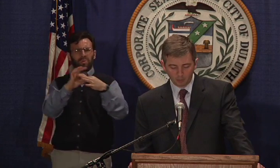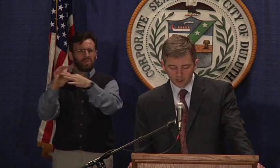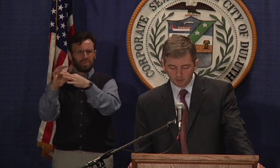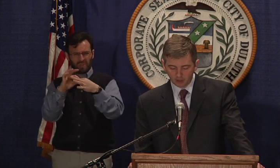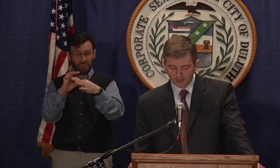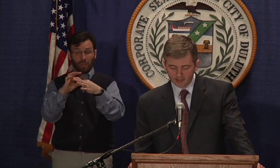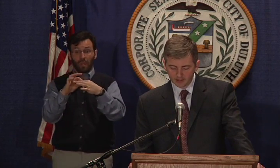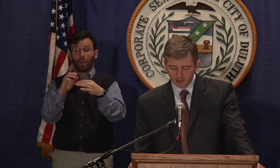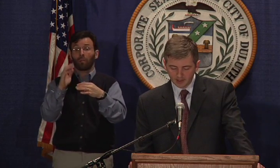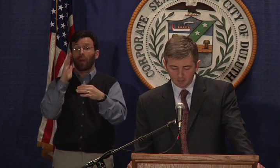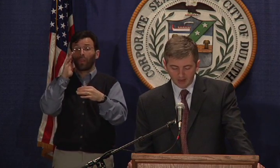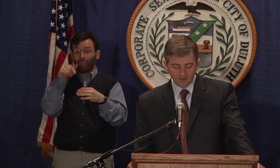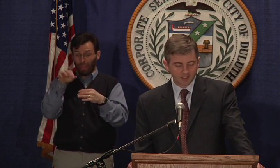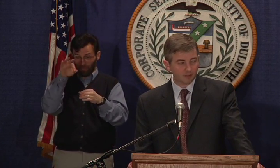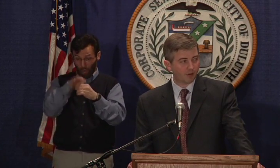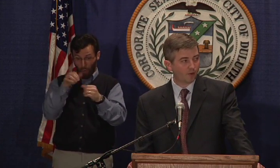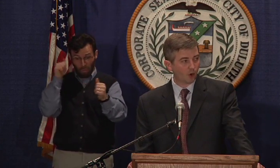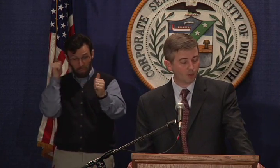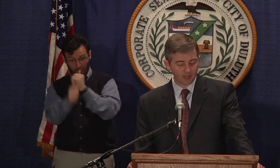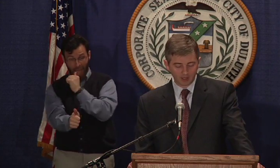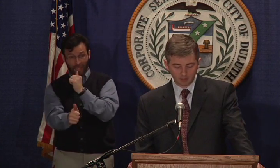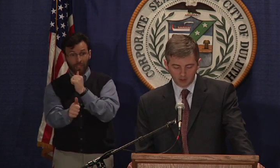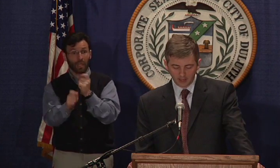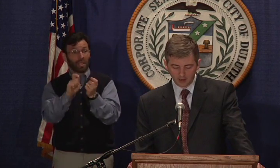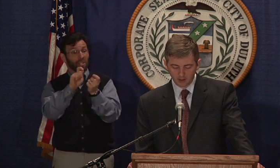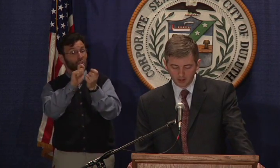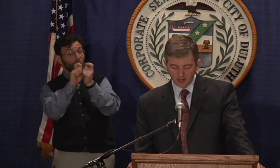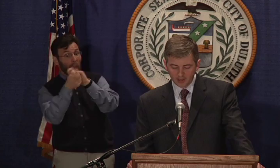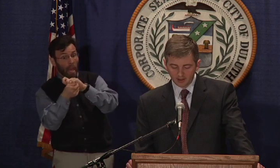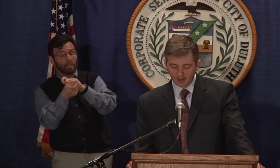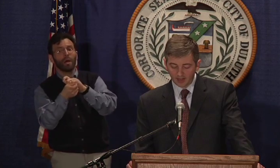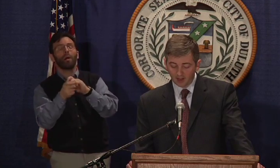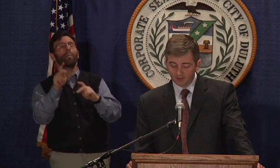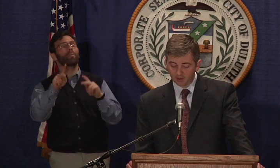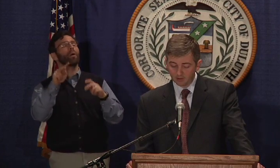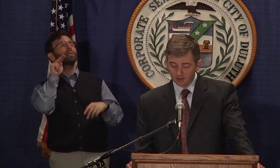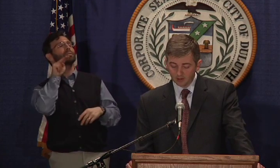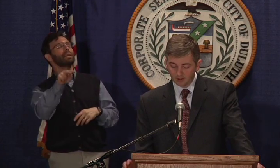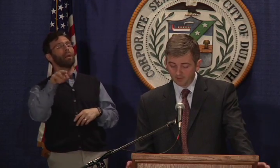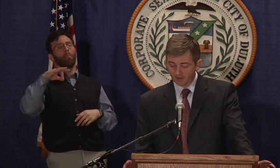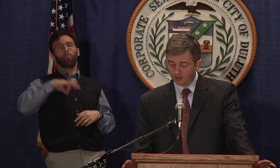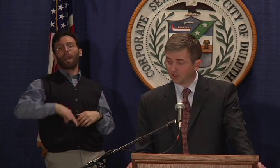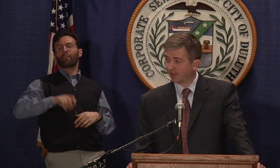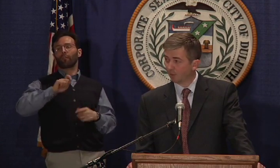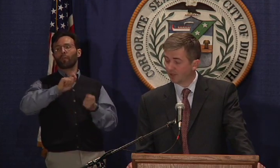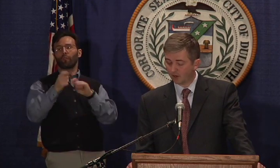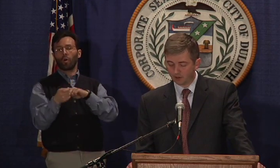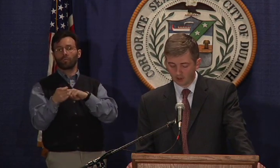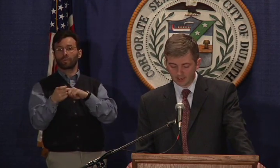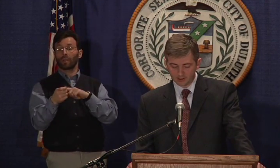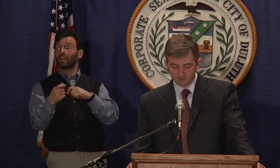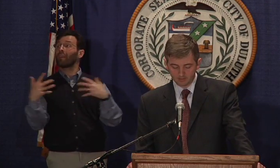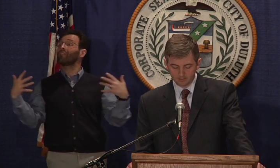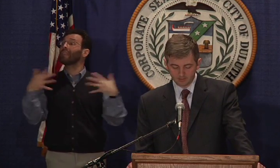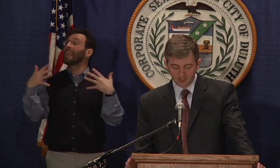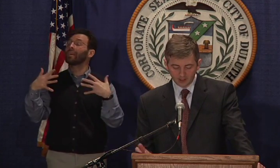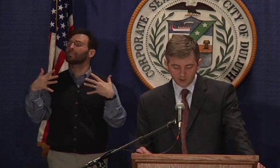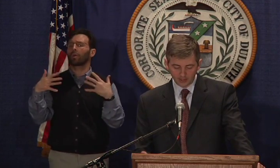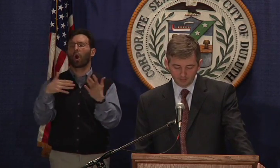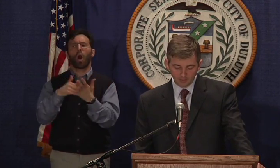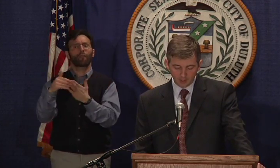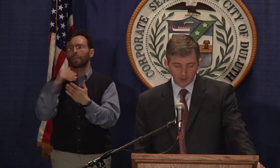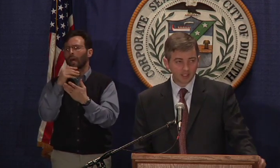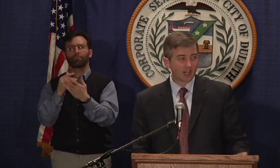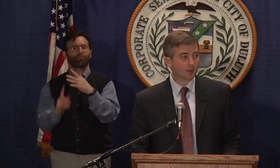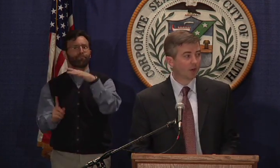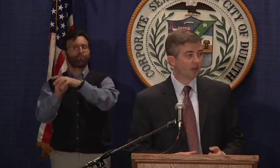changes have been put in place, the benefits of reform become clear, and often the fears never materialize. To